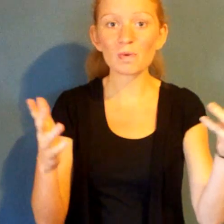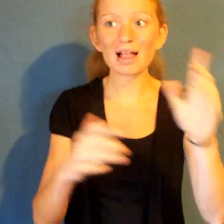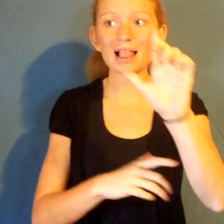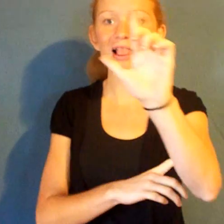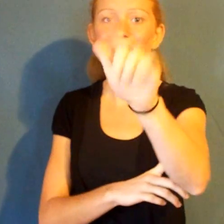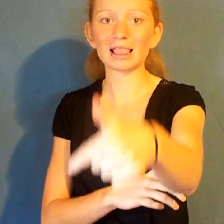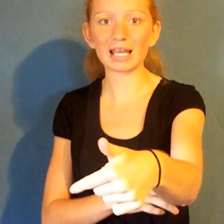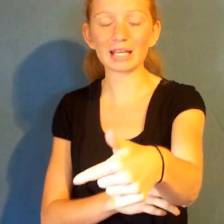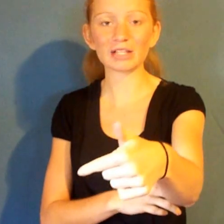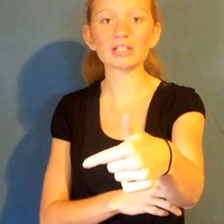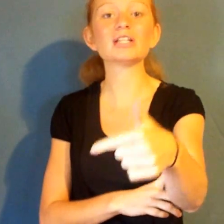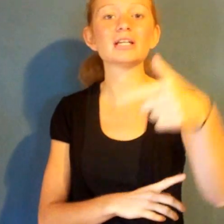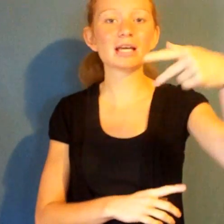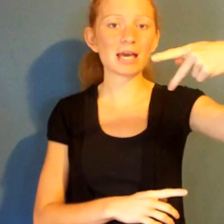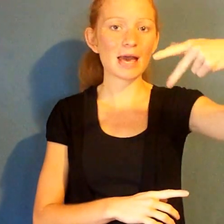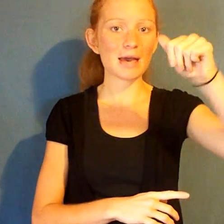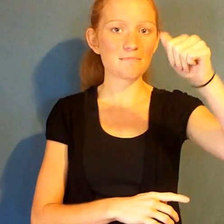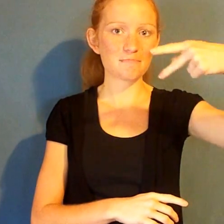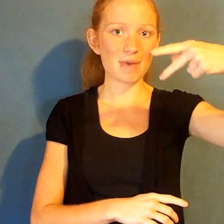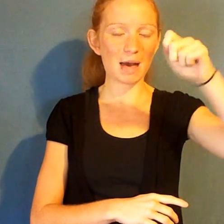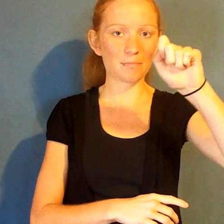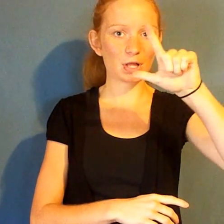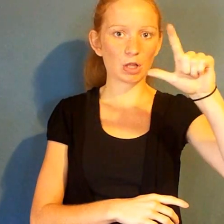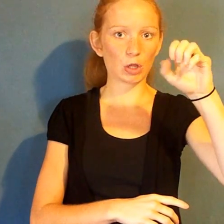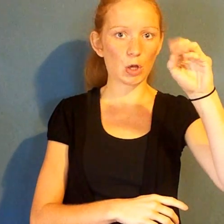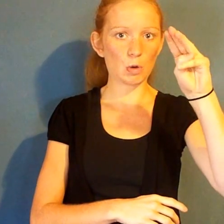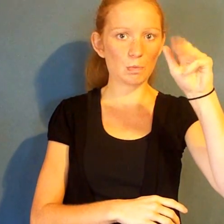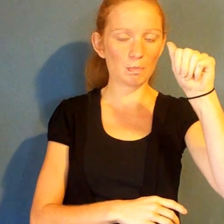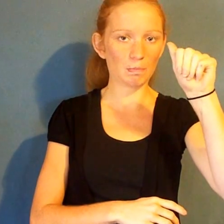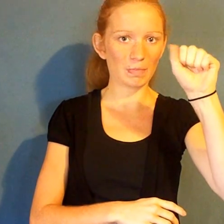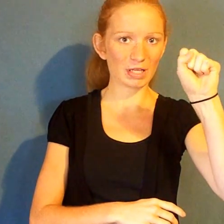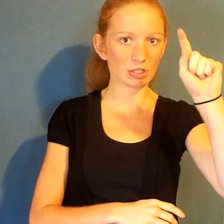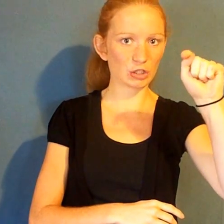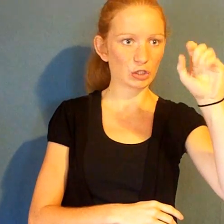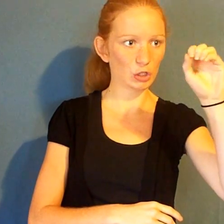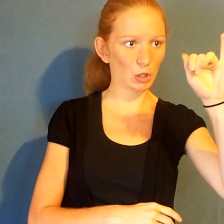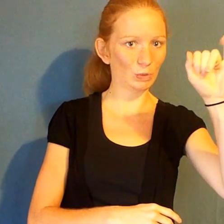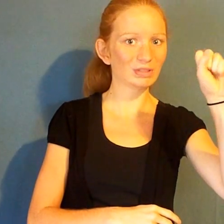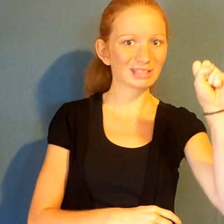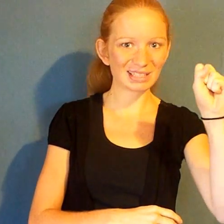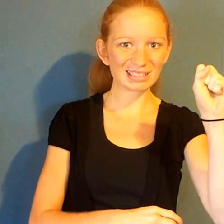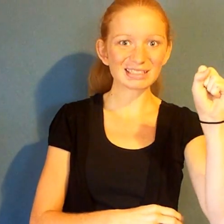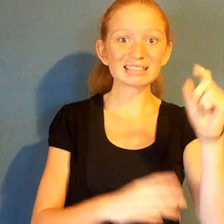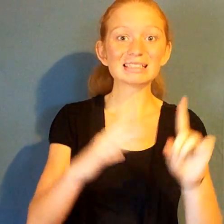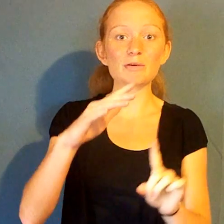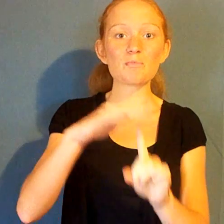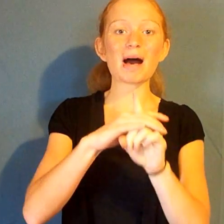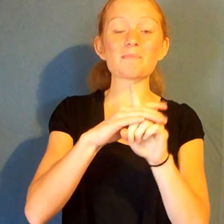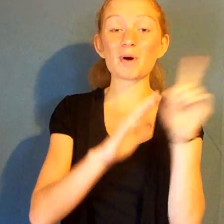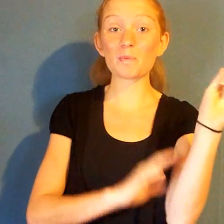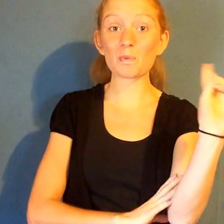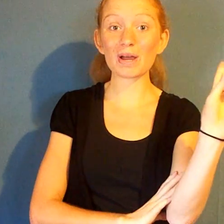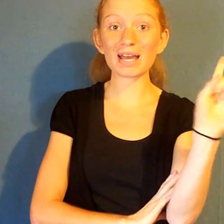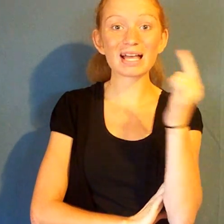her tongue. She had like 500 little blister-like cysts all over her tongue. It